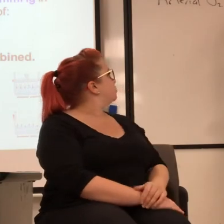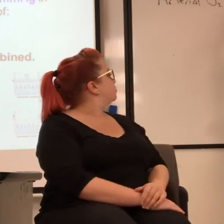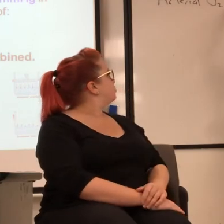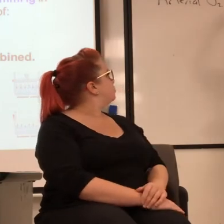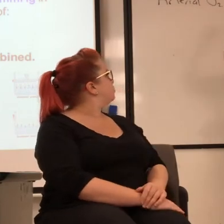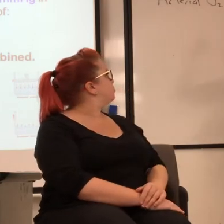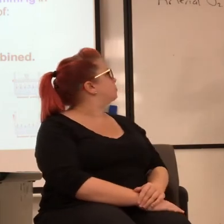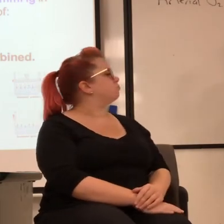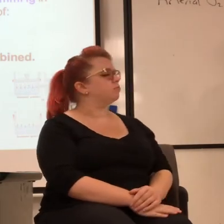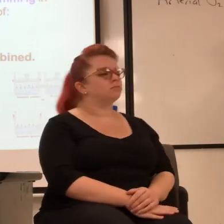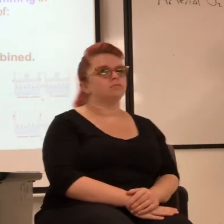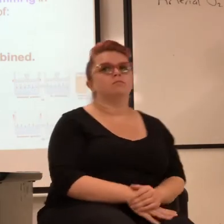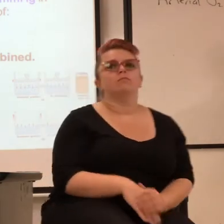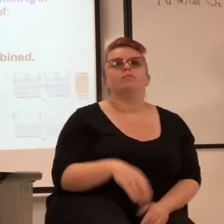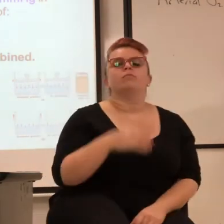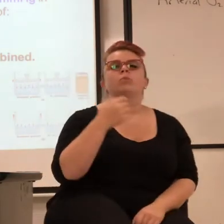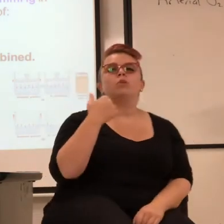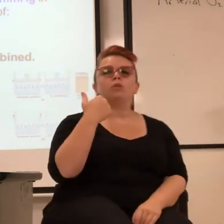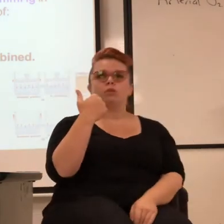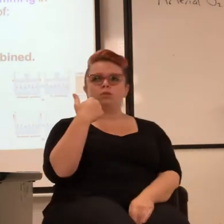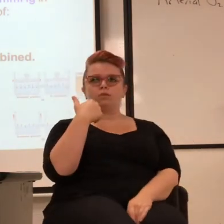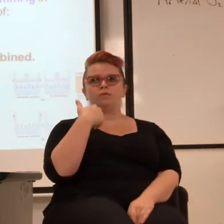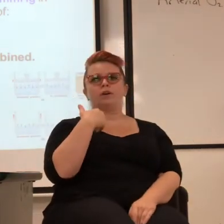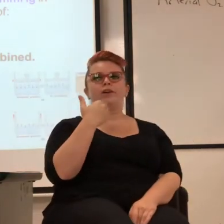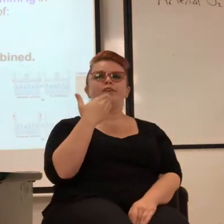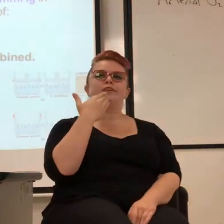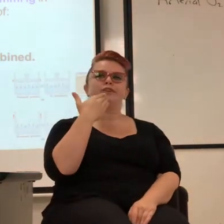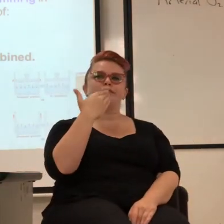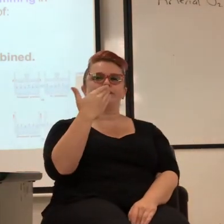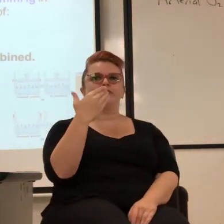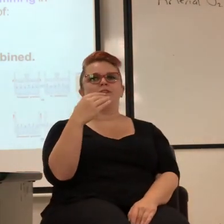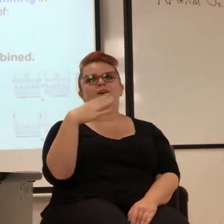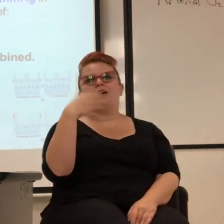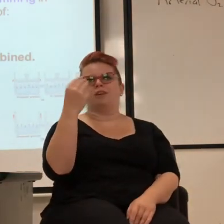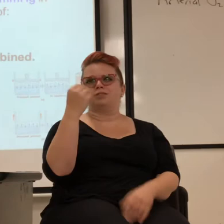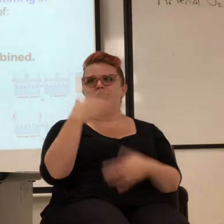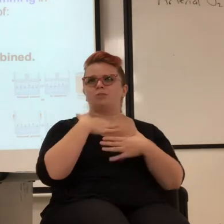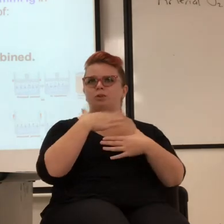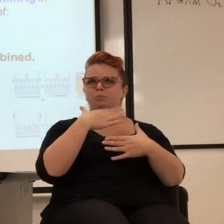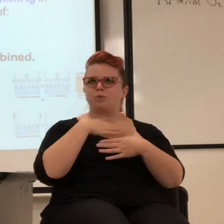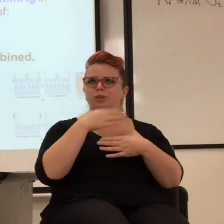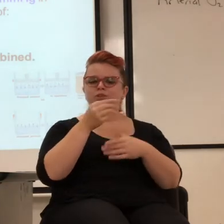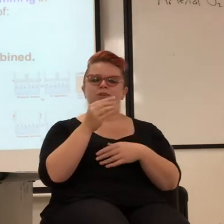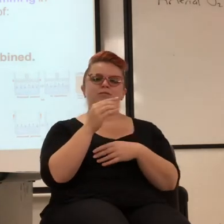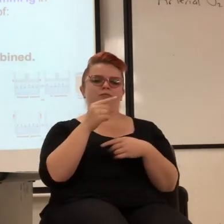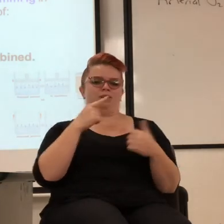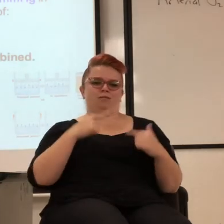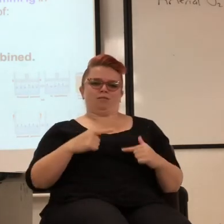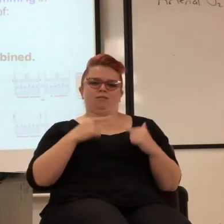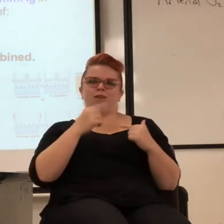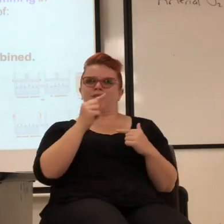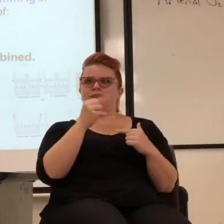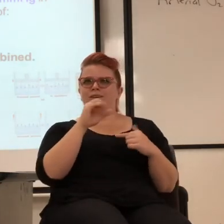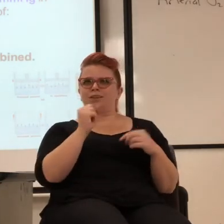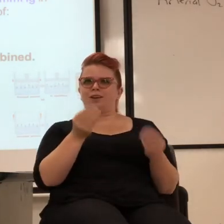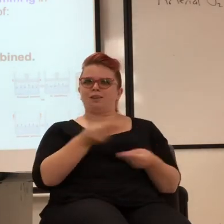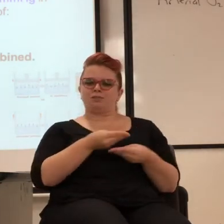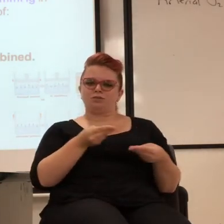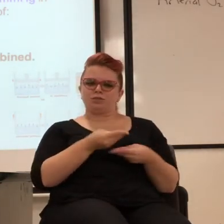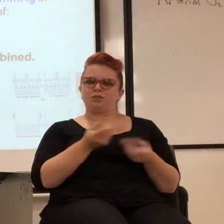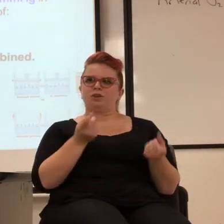Had good external respiration, gas exchange at the lung, you take a deep